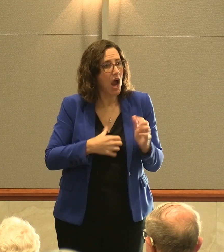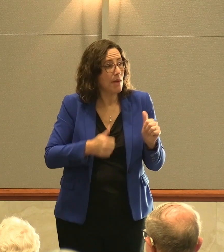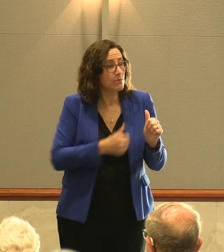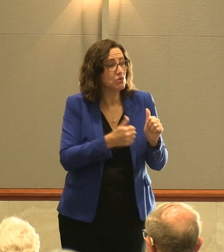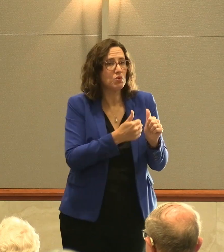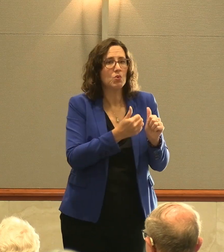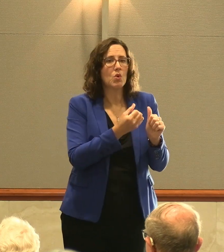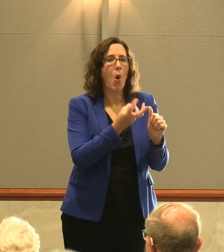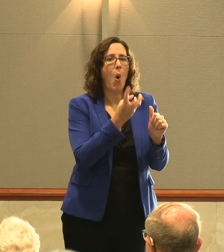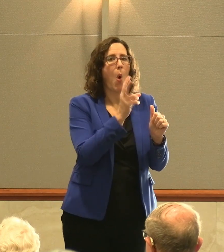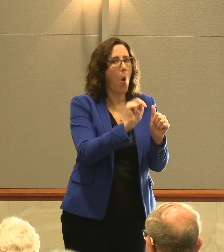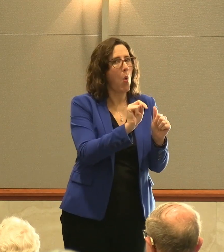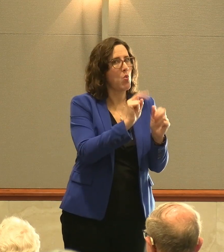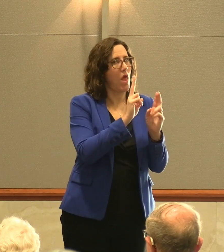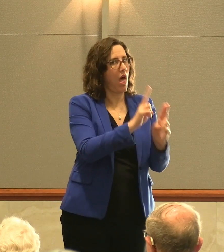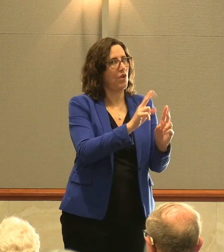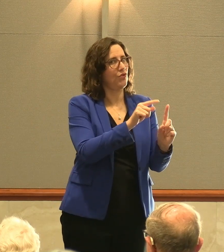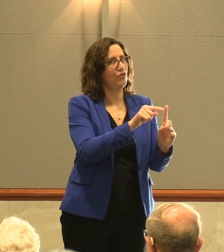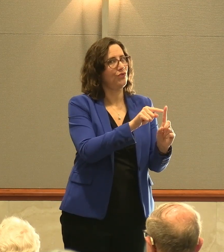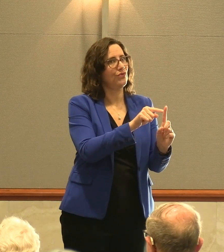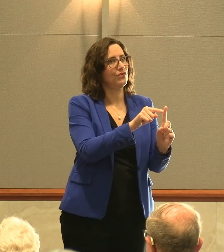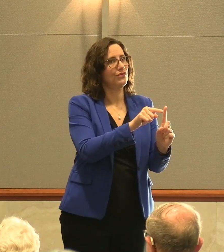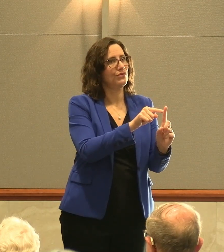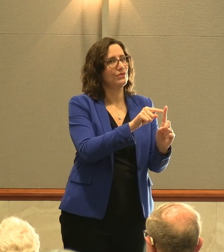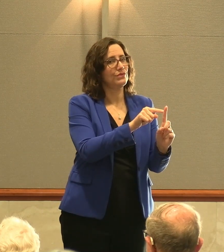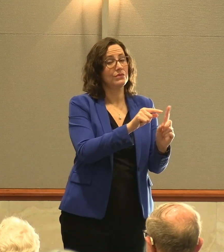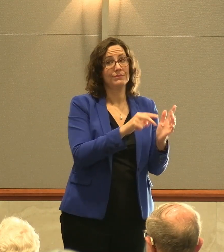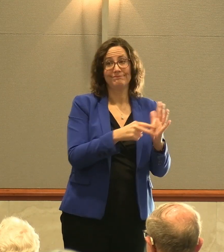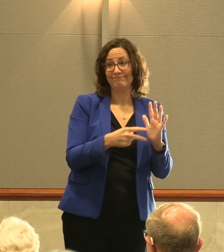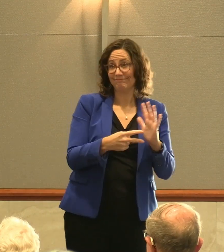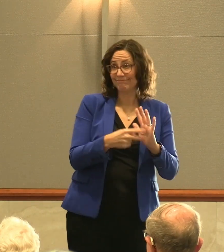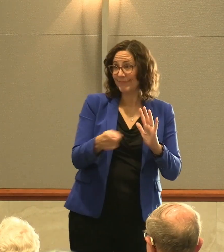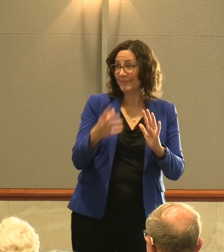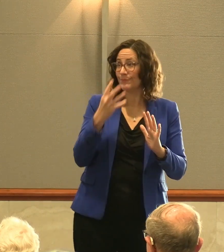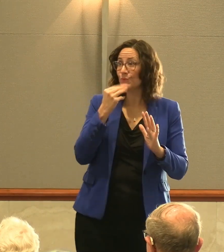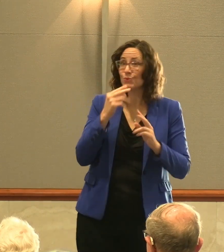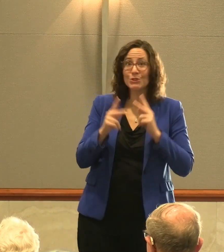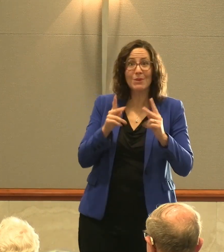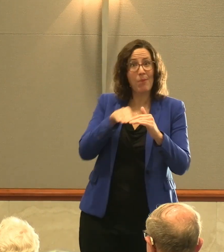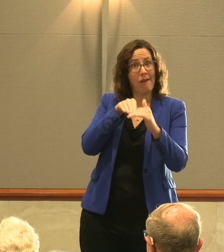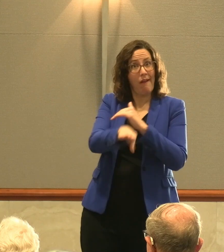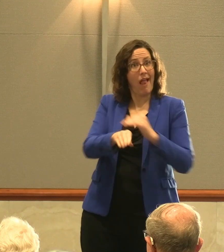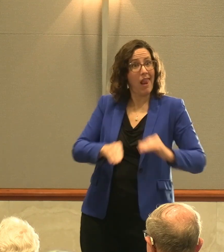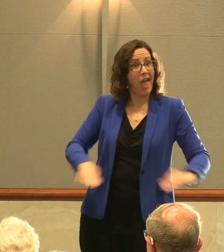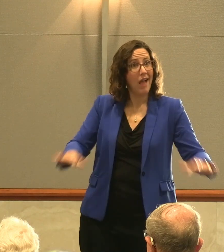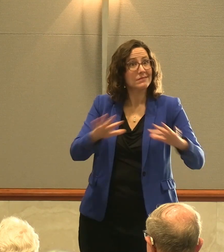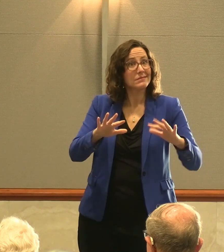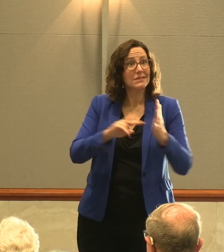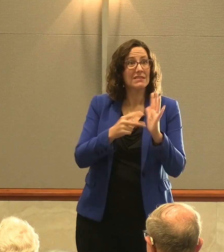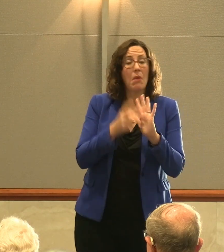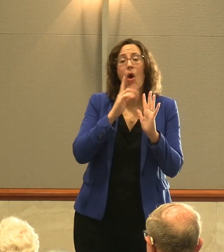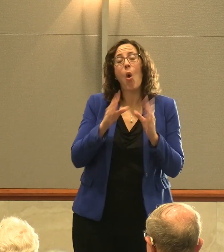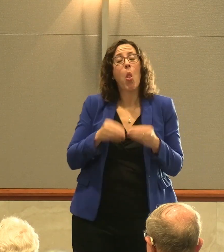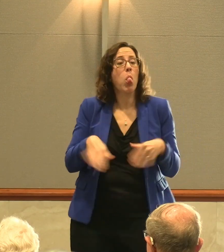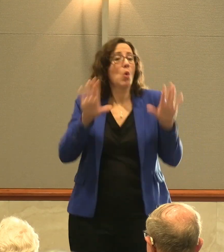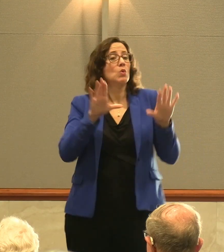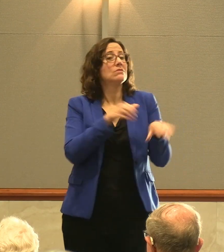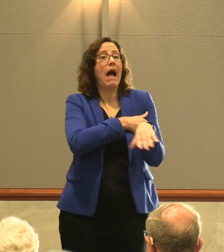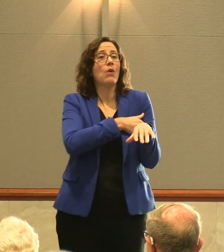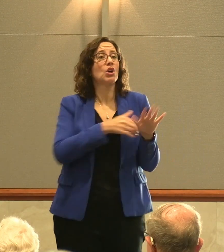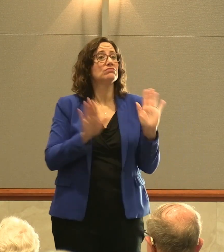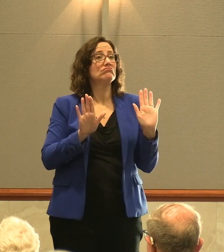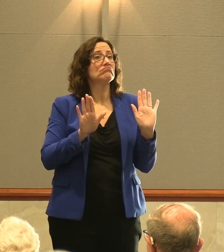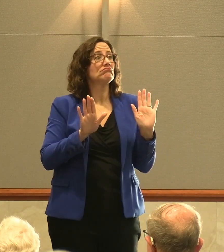their own honor. In other words, once the Jewish people entered the land, perhaps they would lose their power,